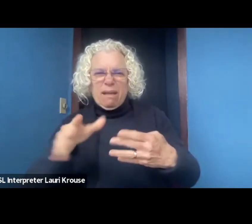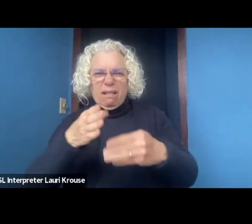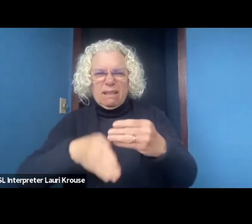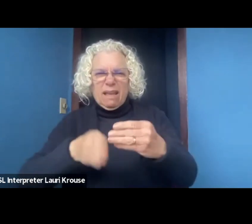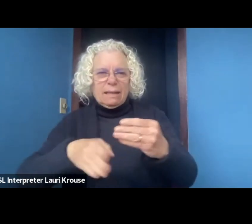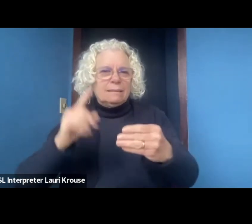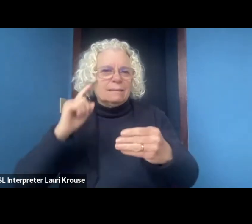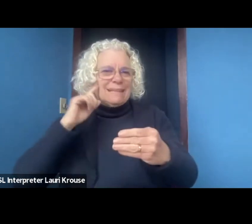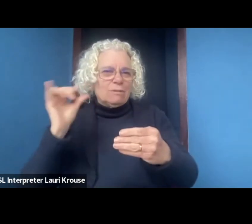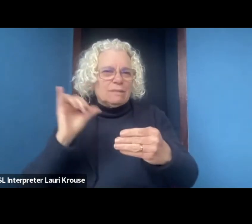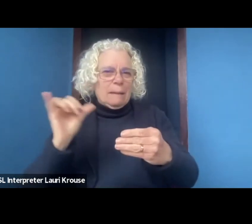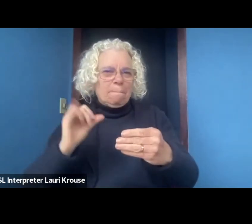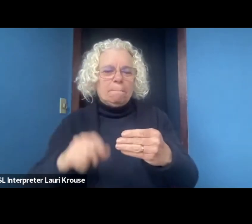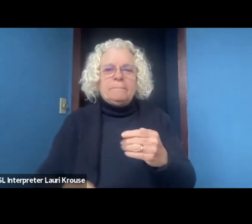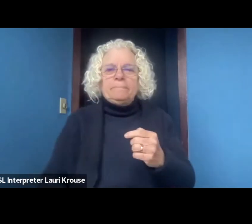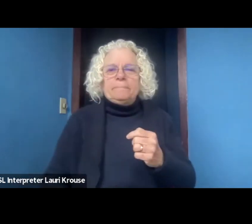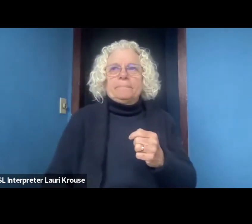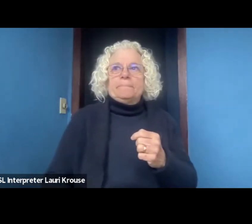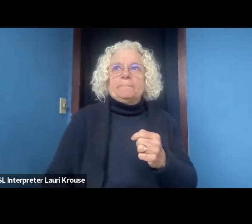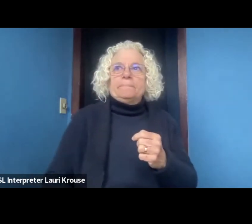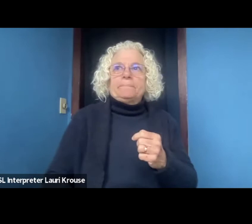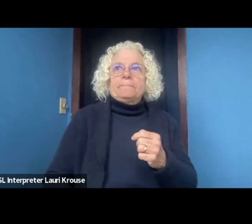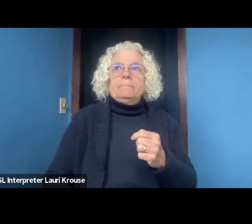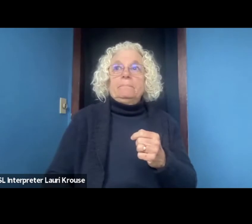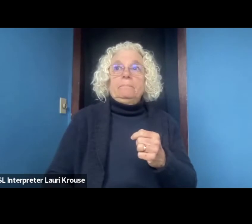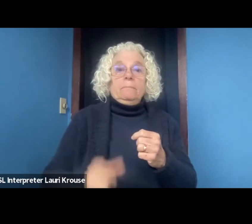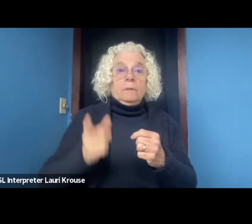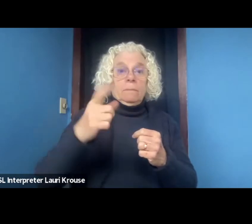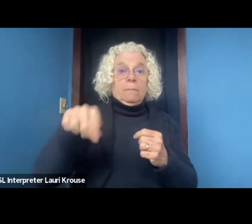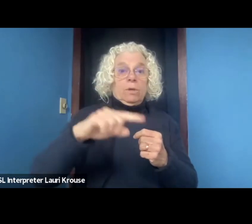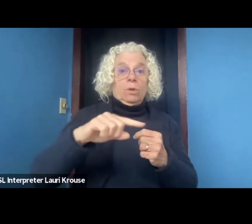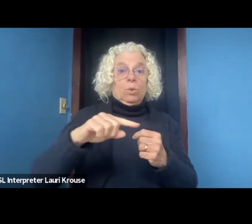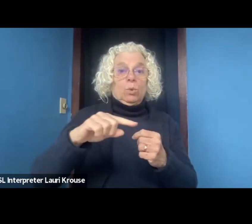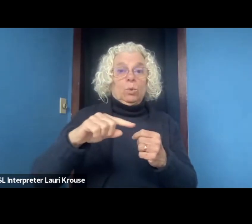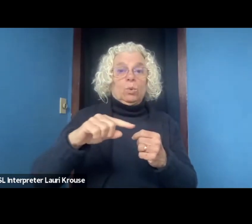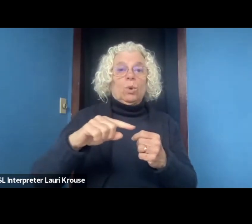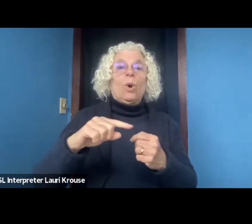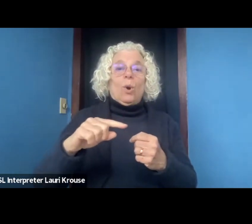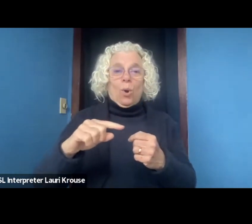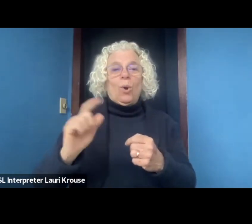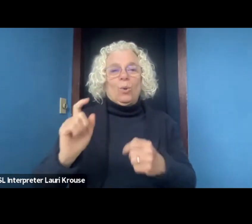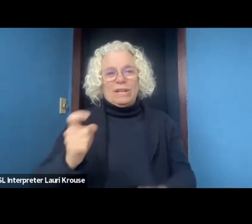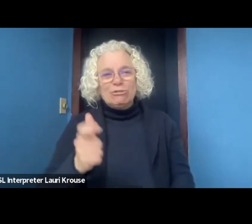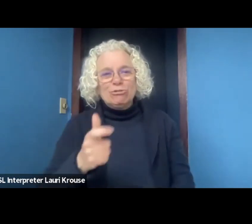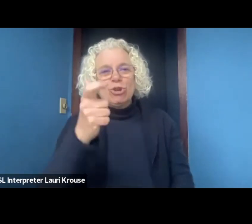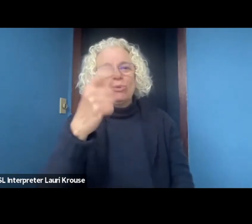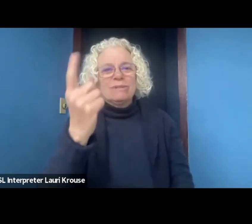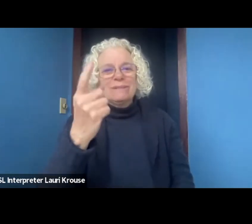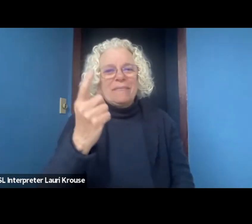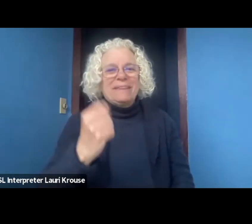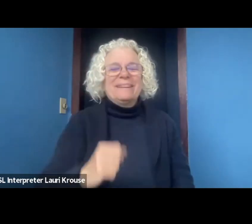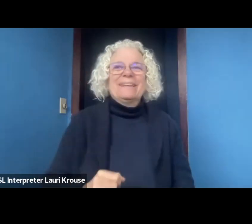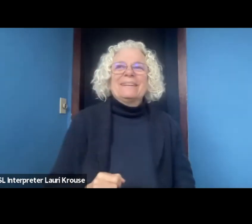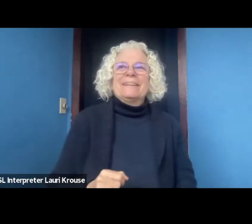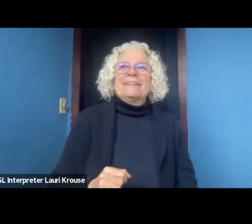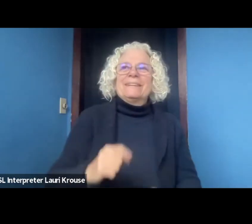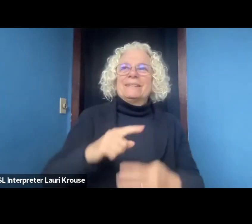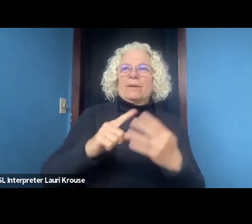want to attempt to put 4 of these lines that we have together? Have a toast? Yes? These are all